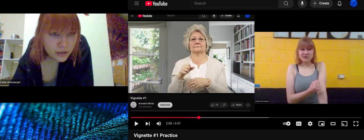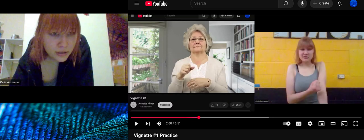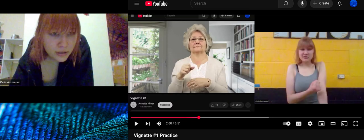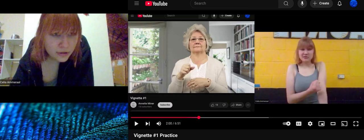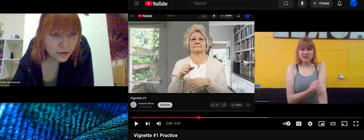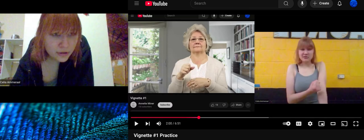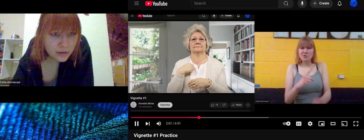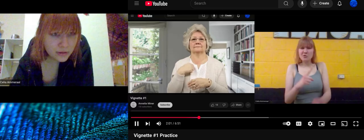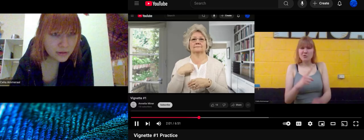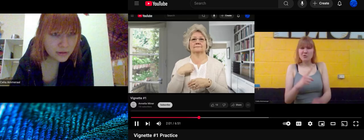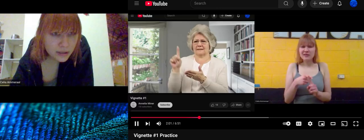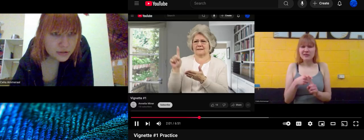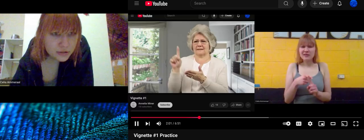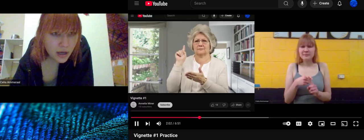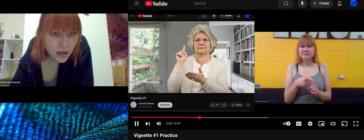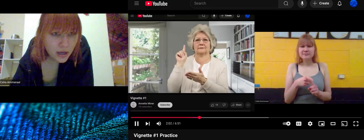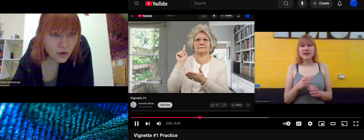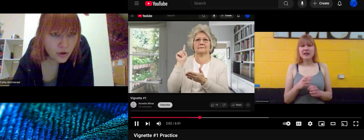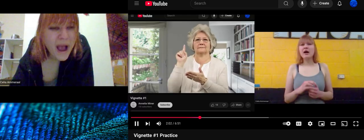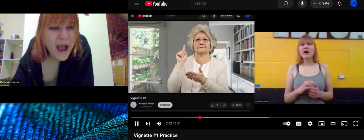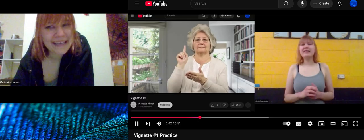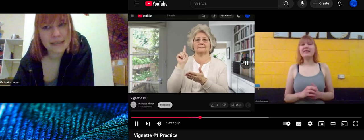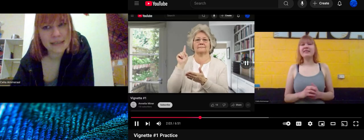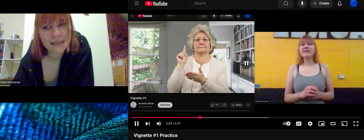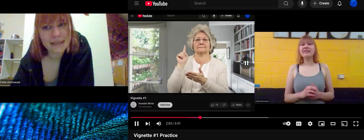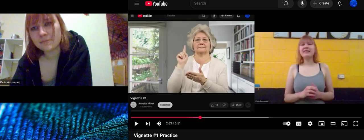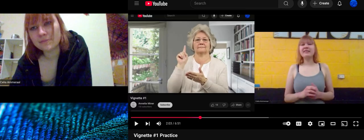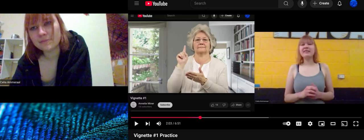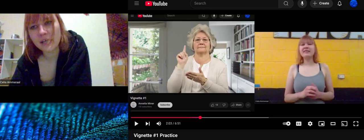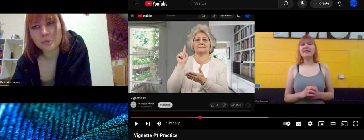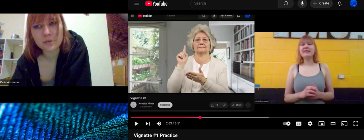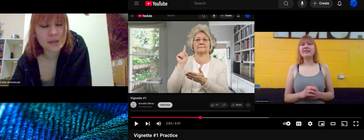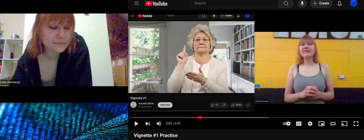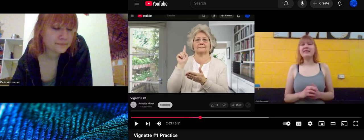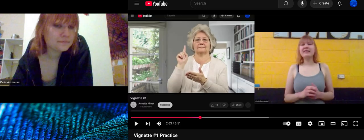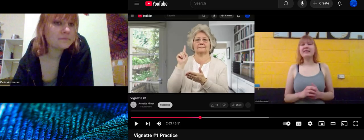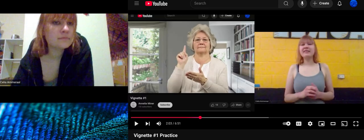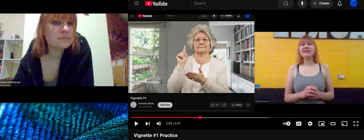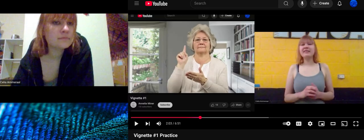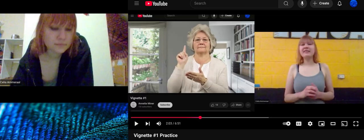Hello? Blood draw. When? That was last week. That's what.